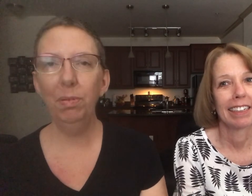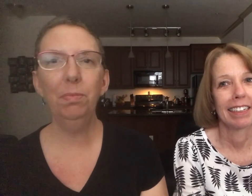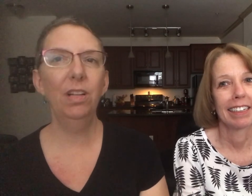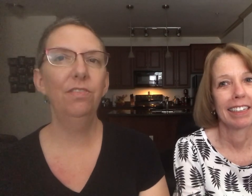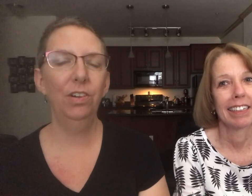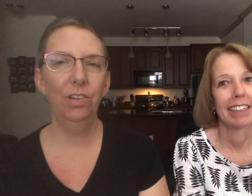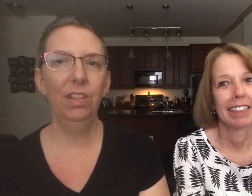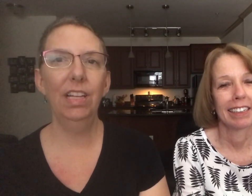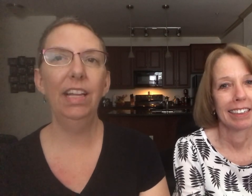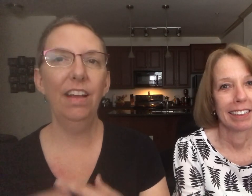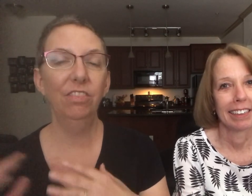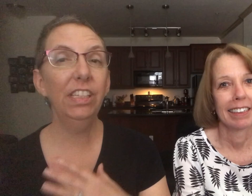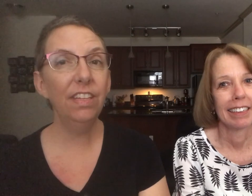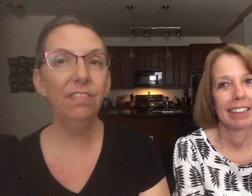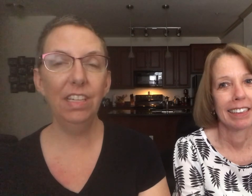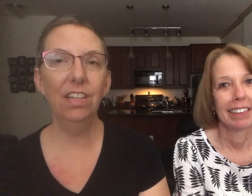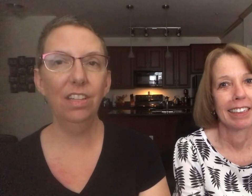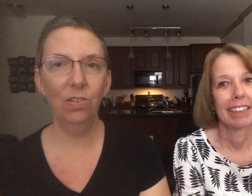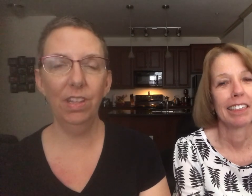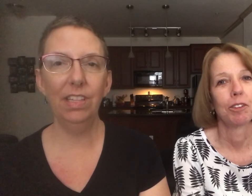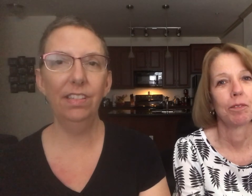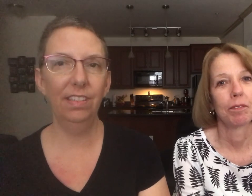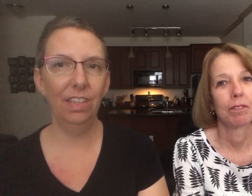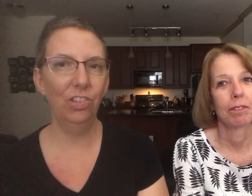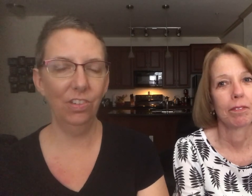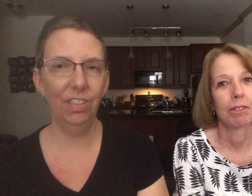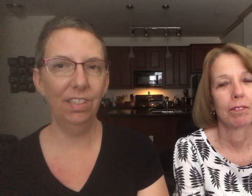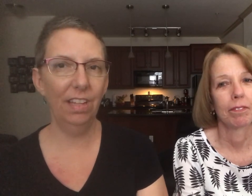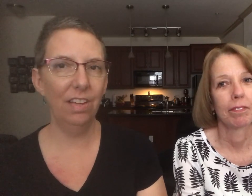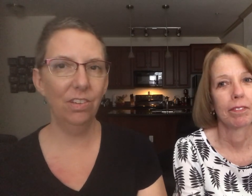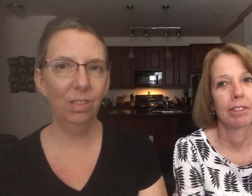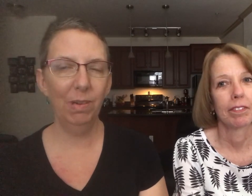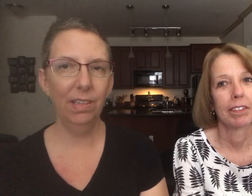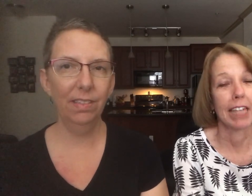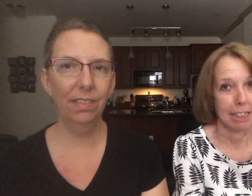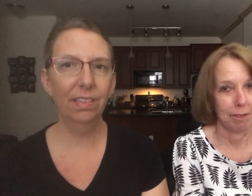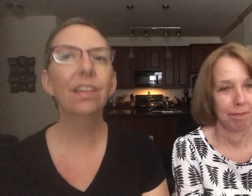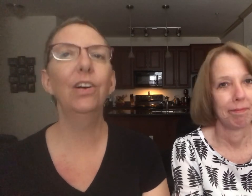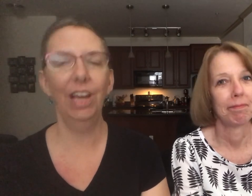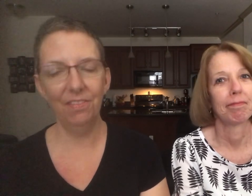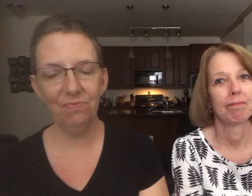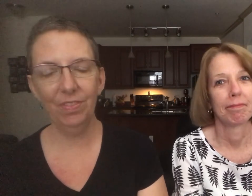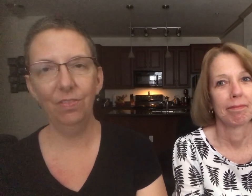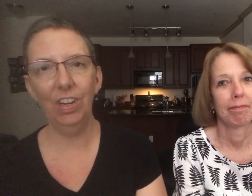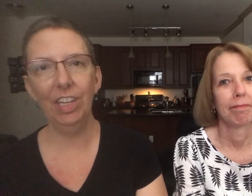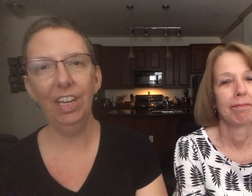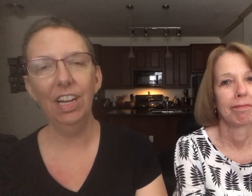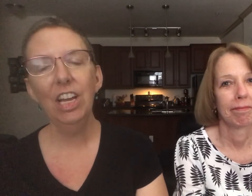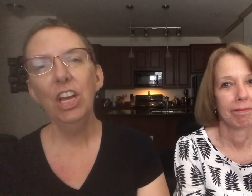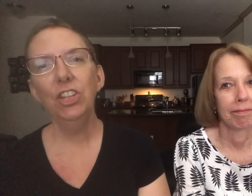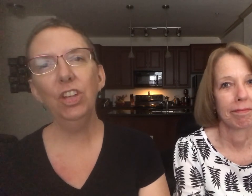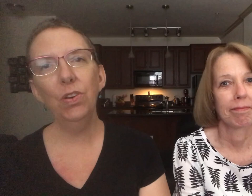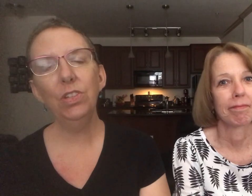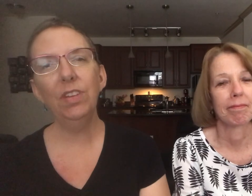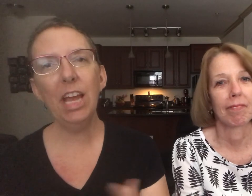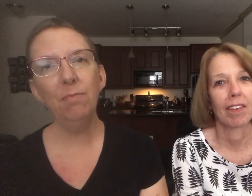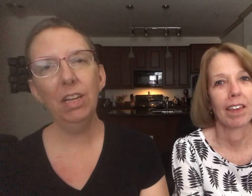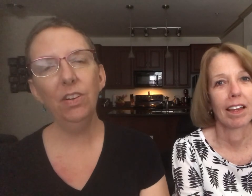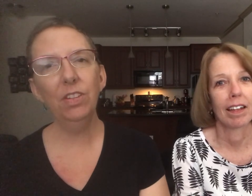people I've heard that have lived in the Northeast say Jersey. Is that your experience? Yes. Okay, very good. So you came to Arizona.